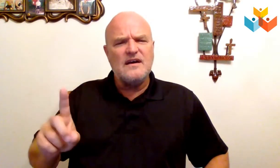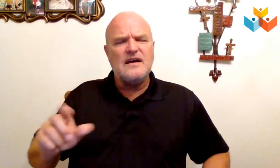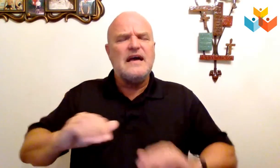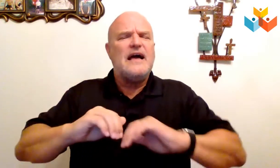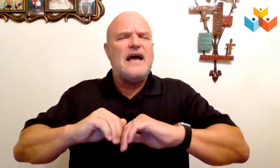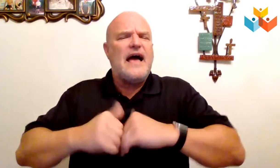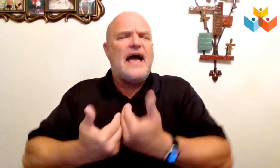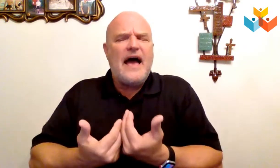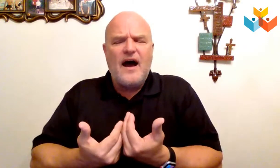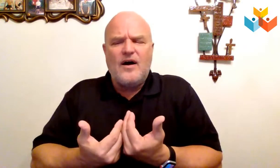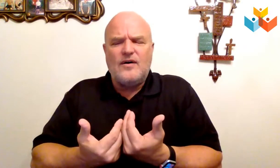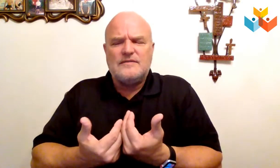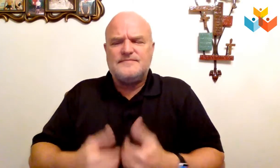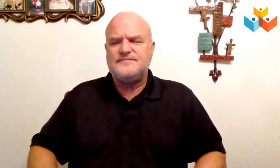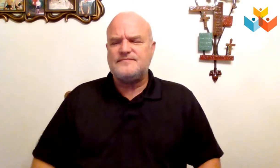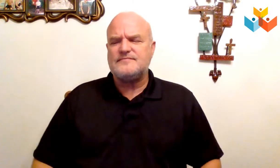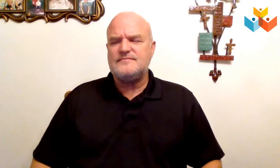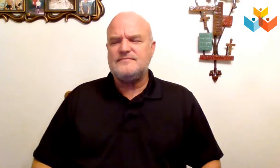Where?